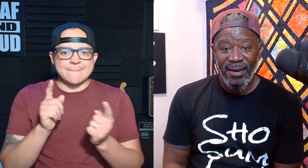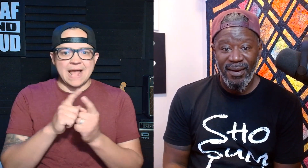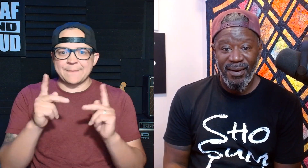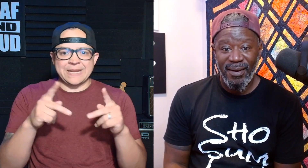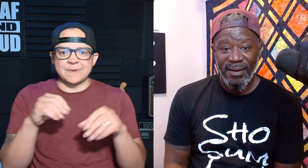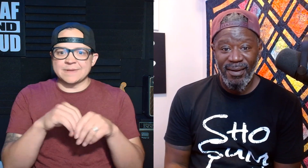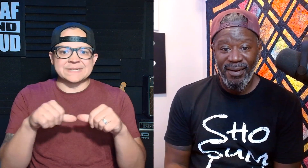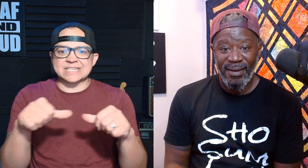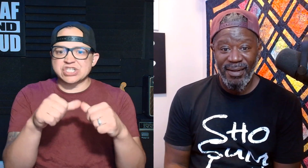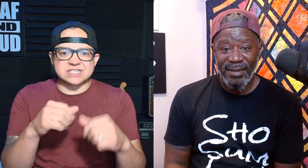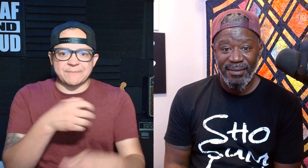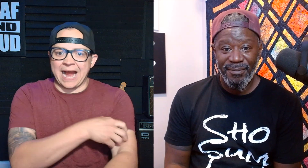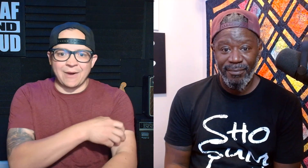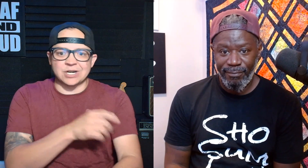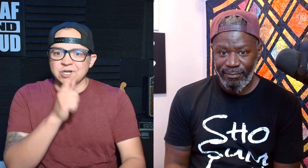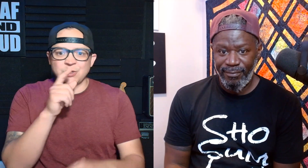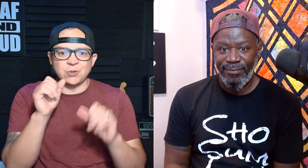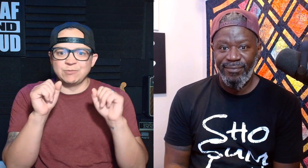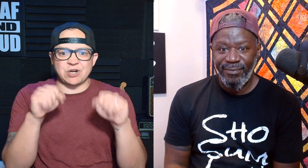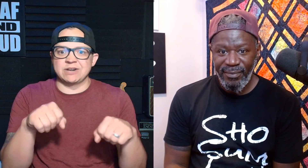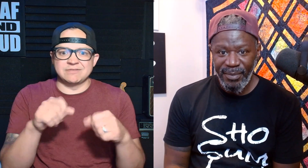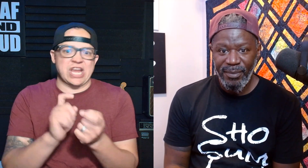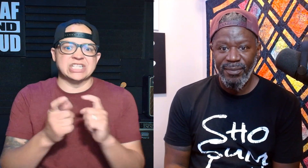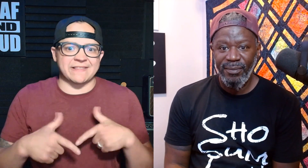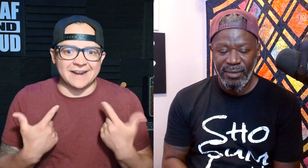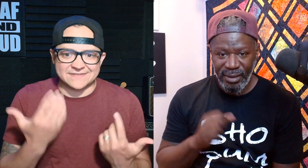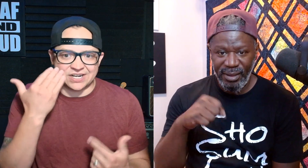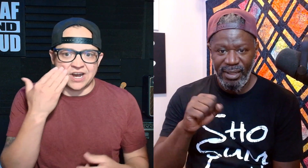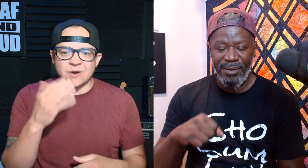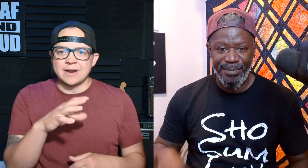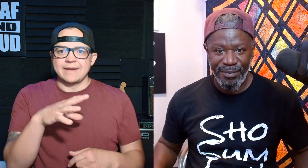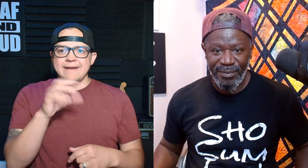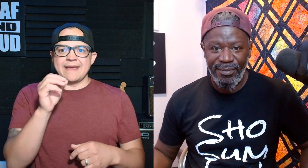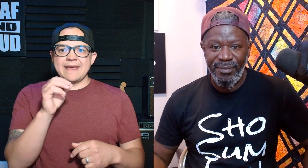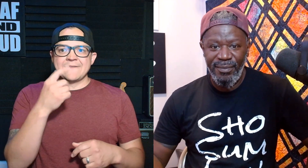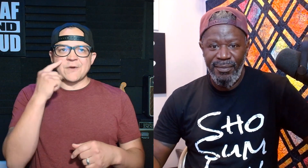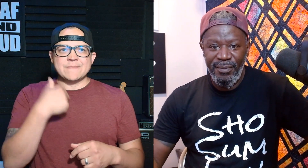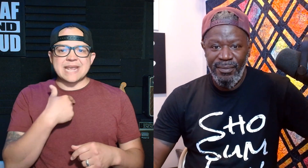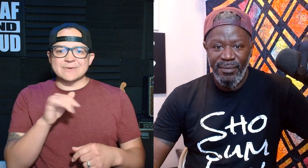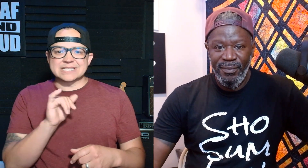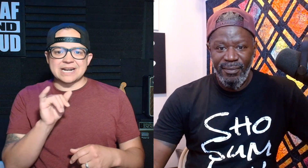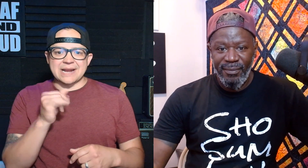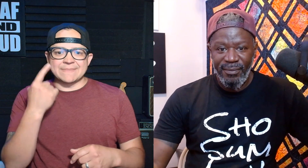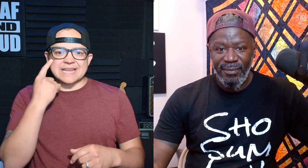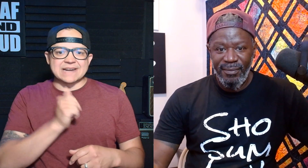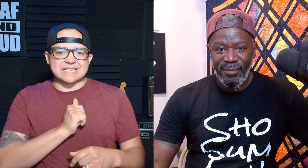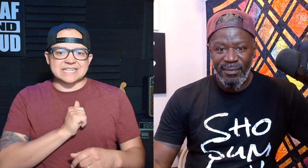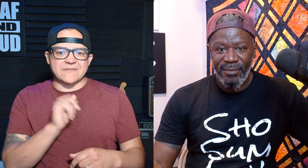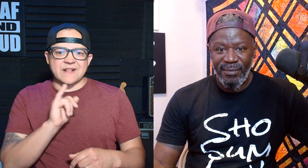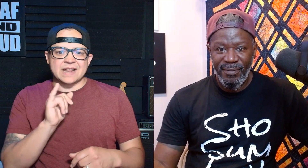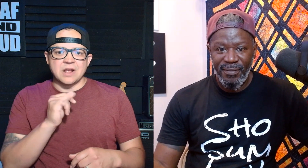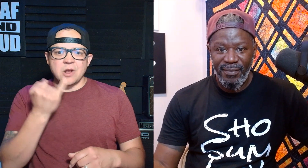I met people in positions of power who could change lives, Yeah. And for me, I was like, I'm thinking